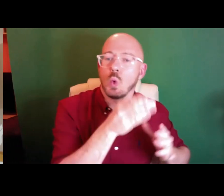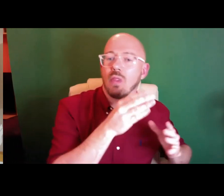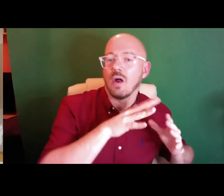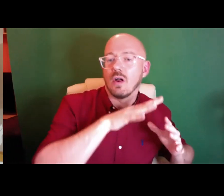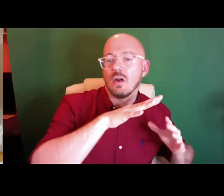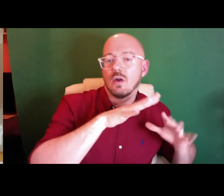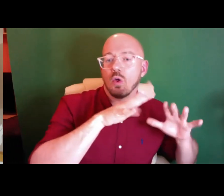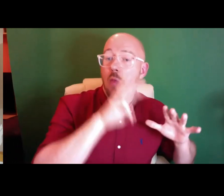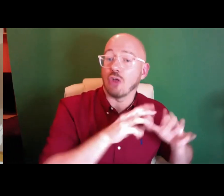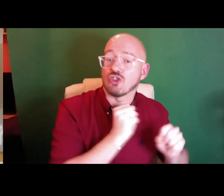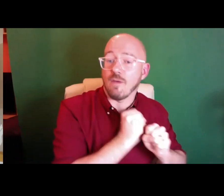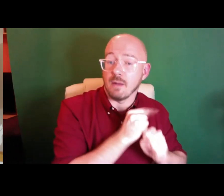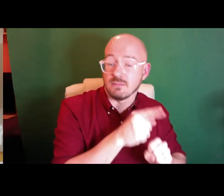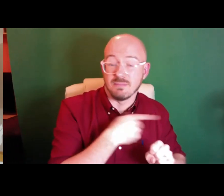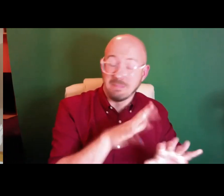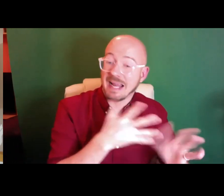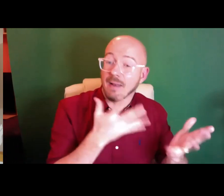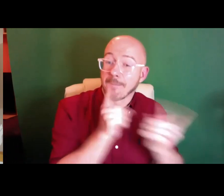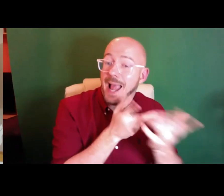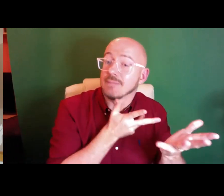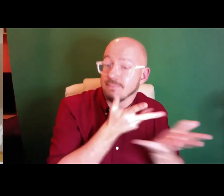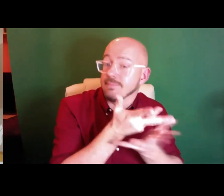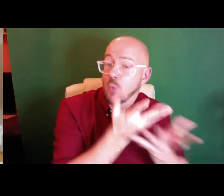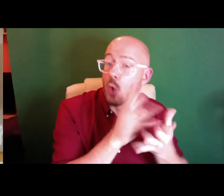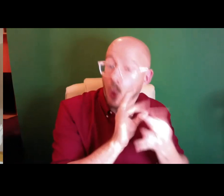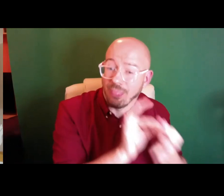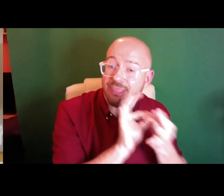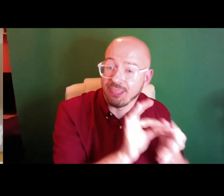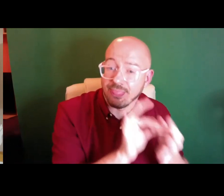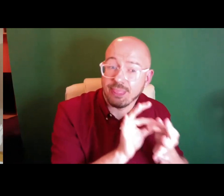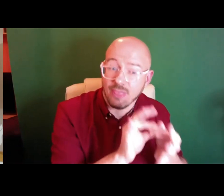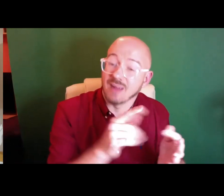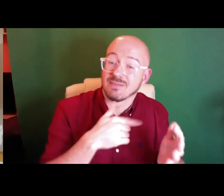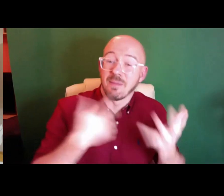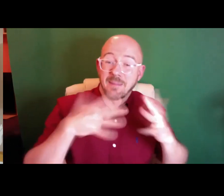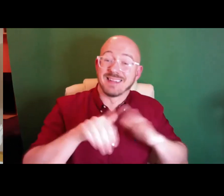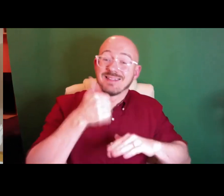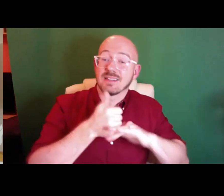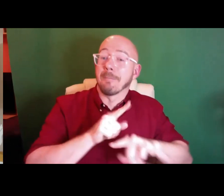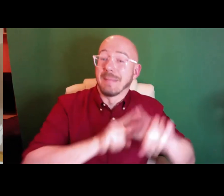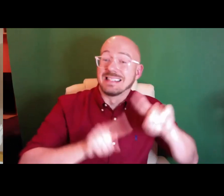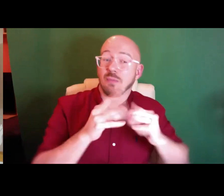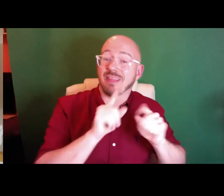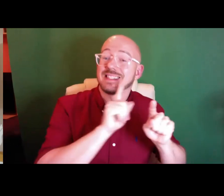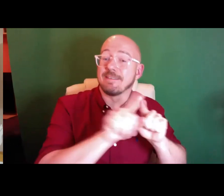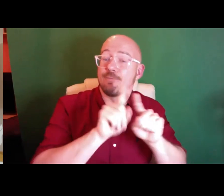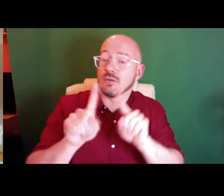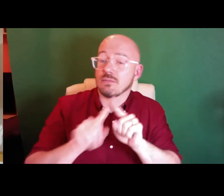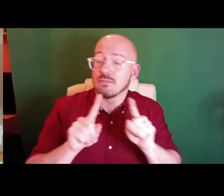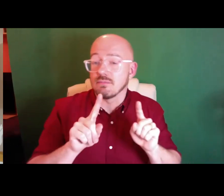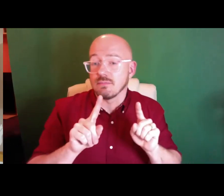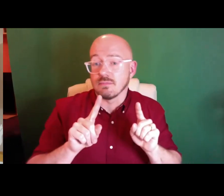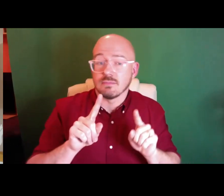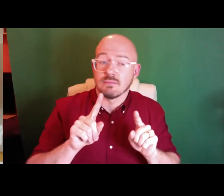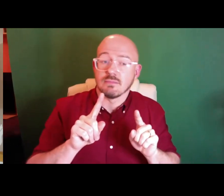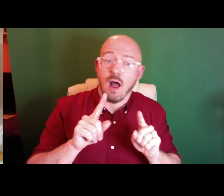So, for example, the BSL policy manager that's been recruited to the Welsh Government, that's something that we were able to